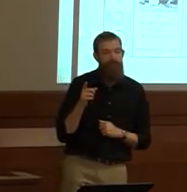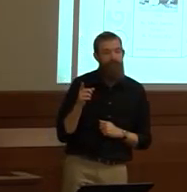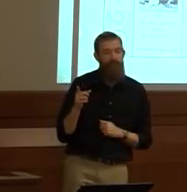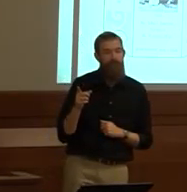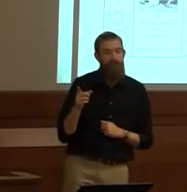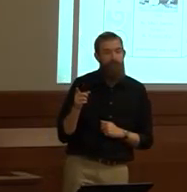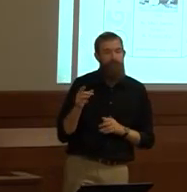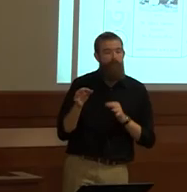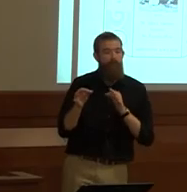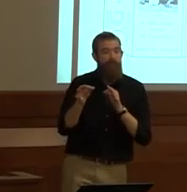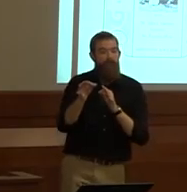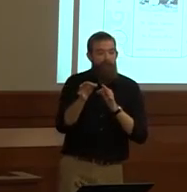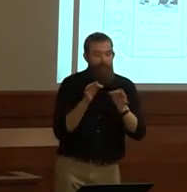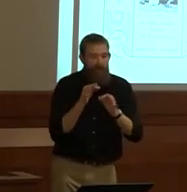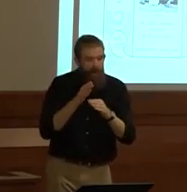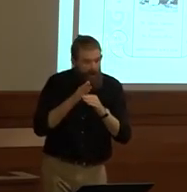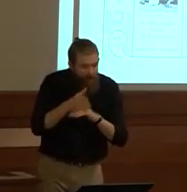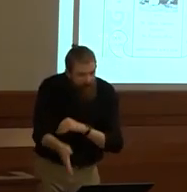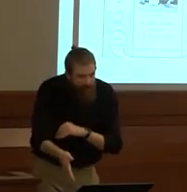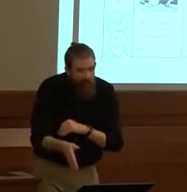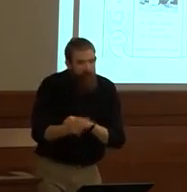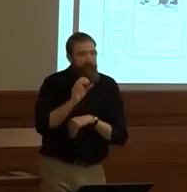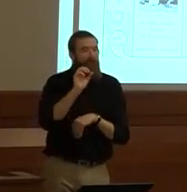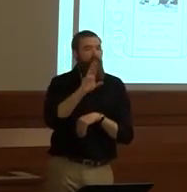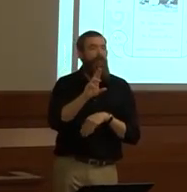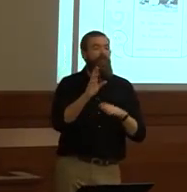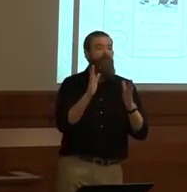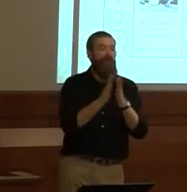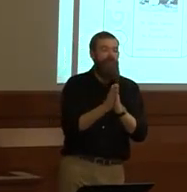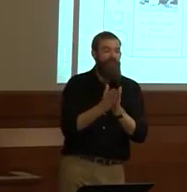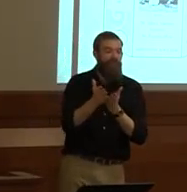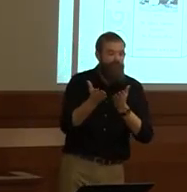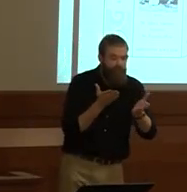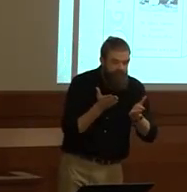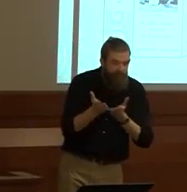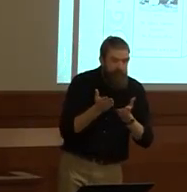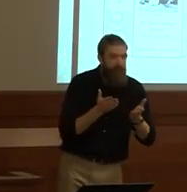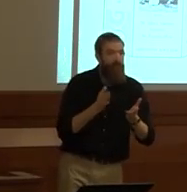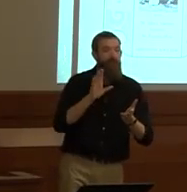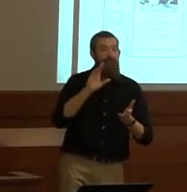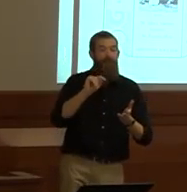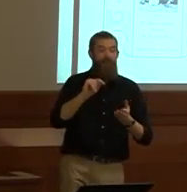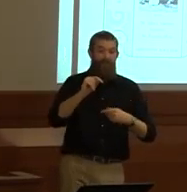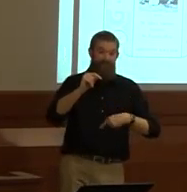prayer services, but sign language wasn't in the Mass.